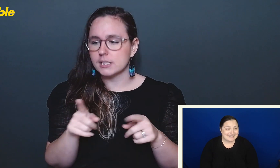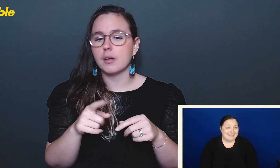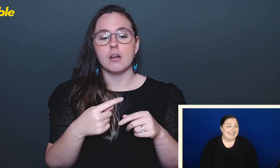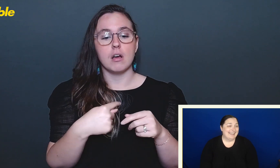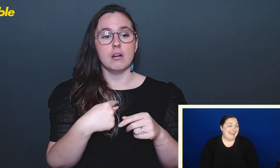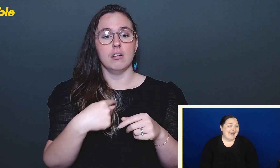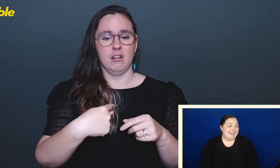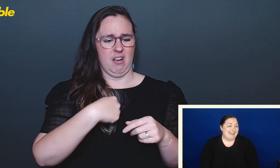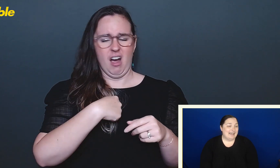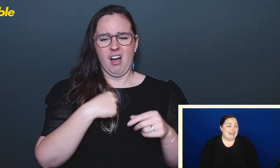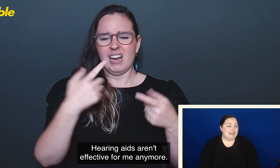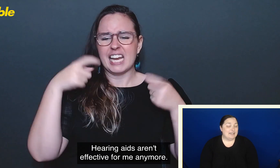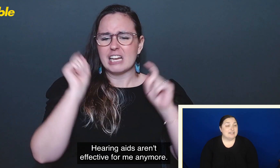music.